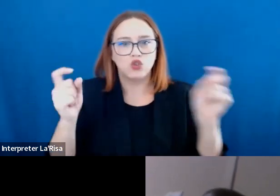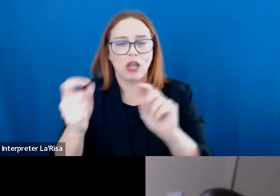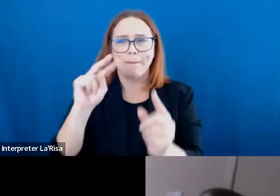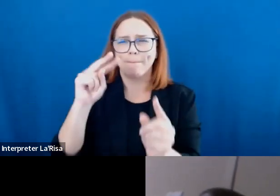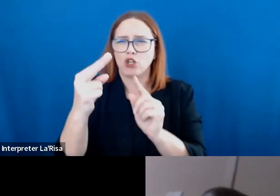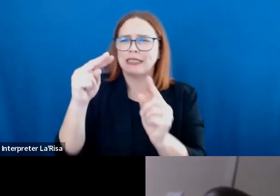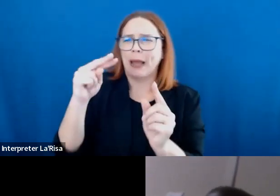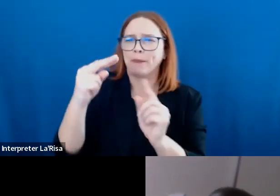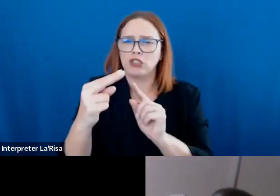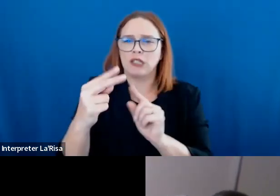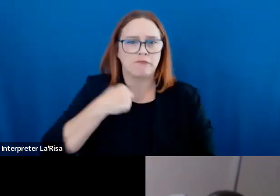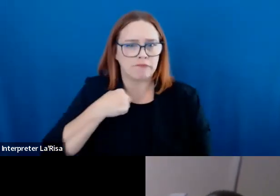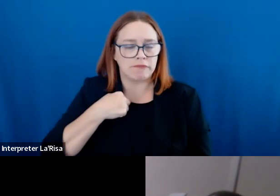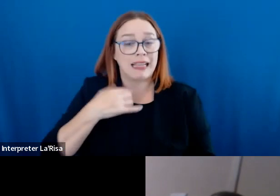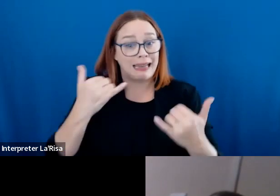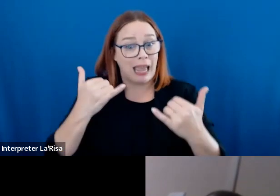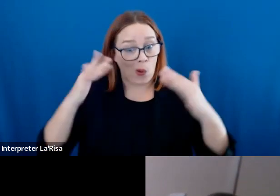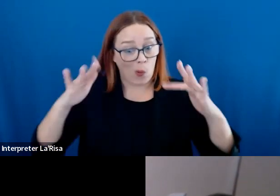look back on it now that I'm older,